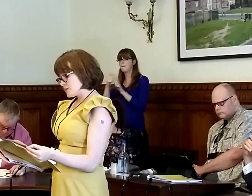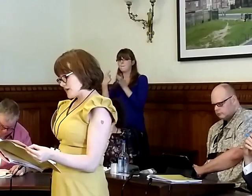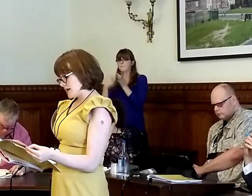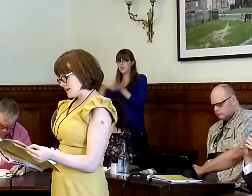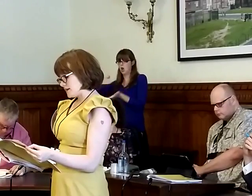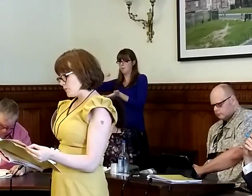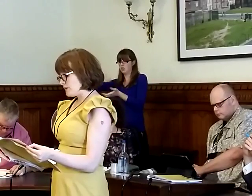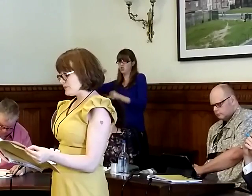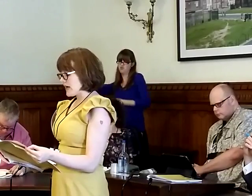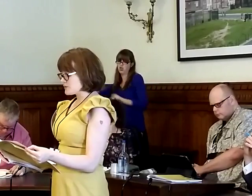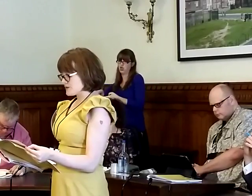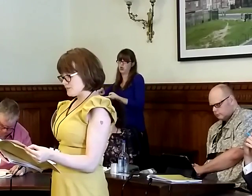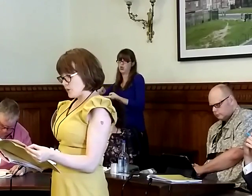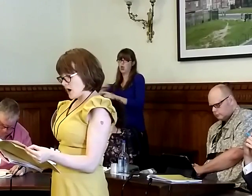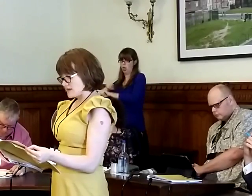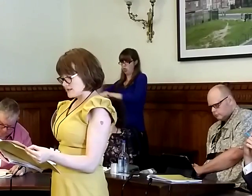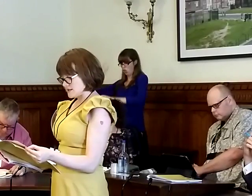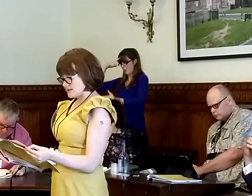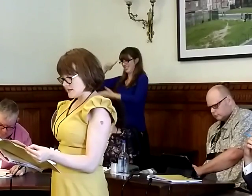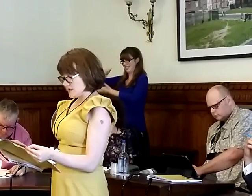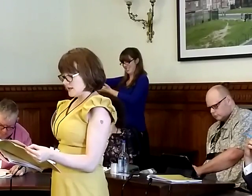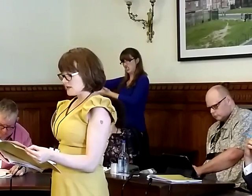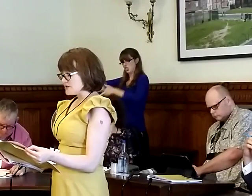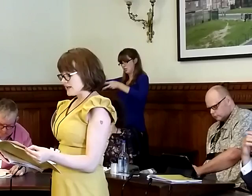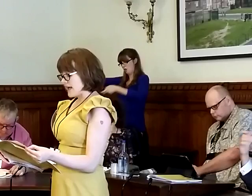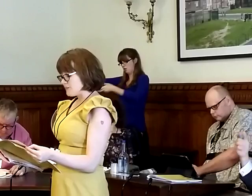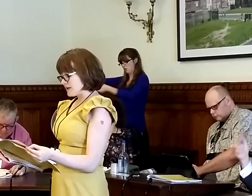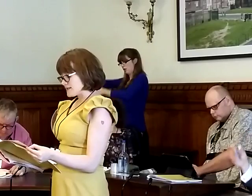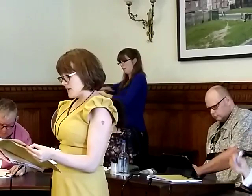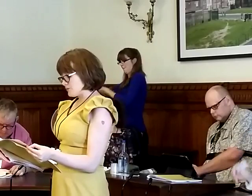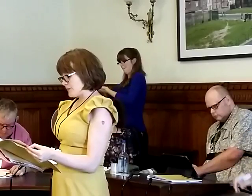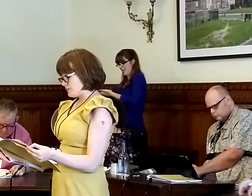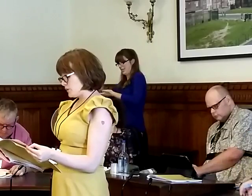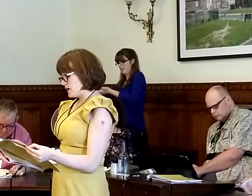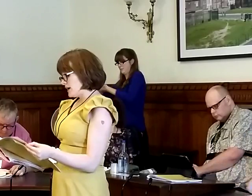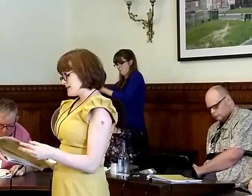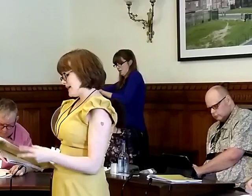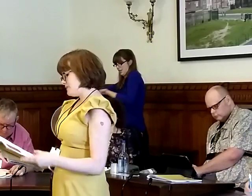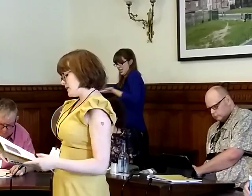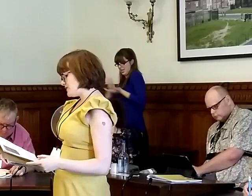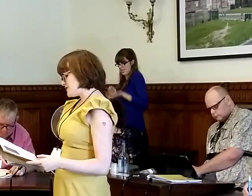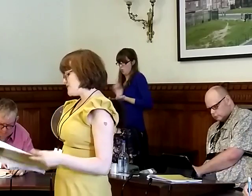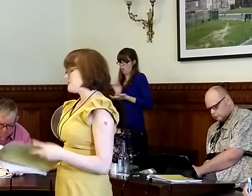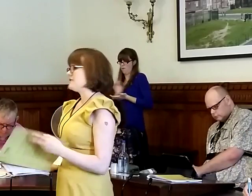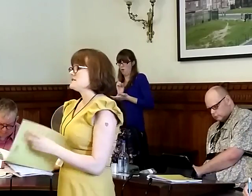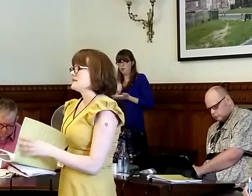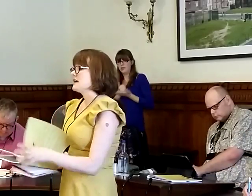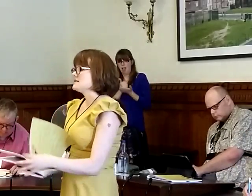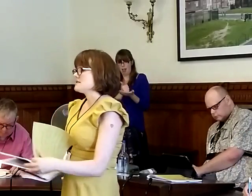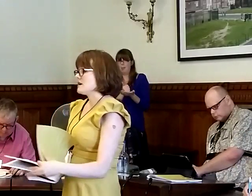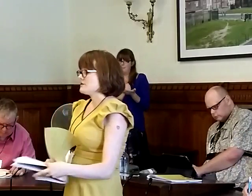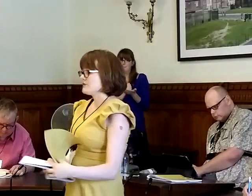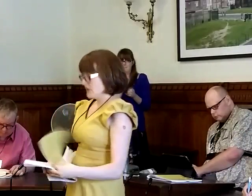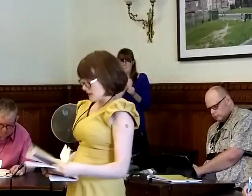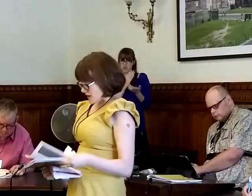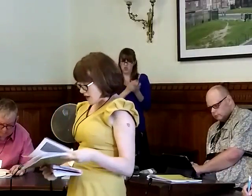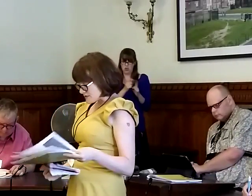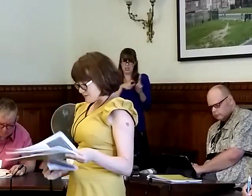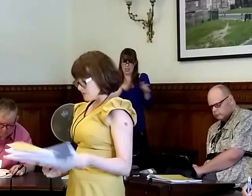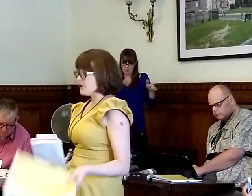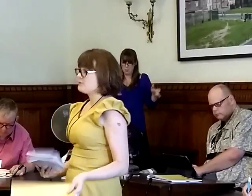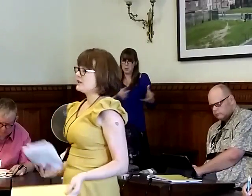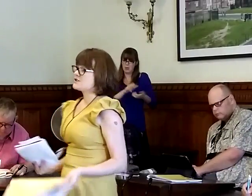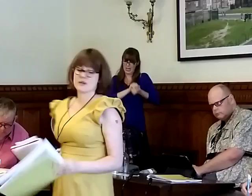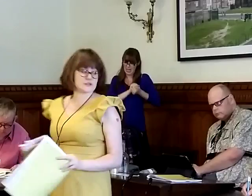Through the decisions we've taken, we've been able to support our residents, including enabling disabled people to keep the life-changing funding they deserve.